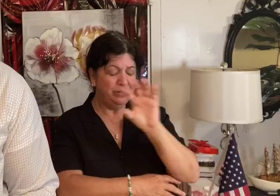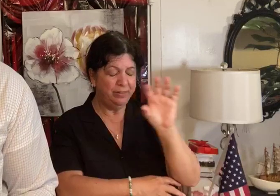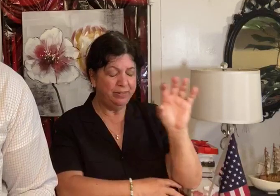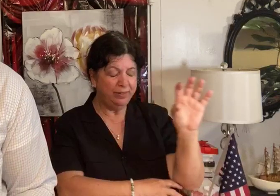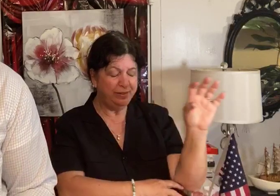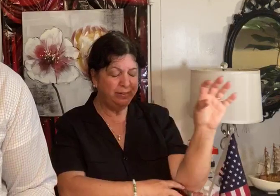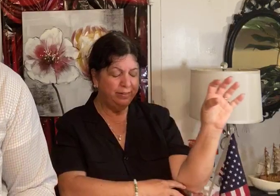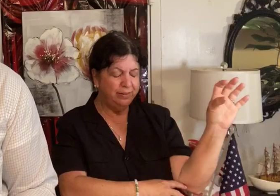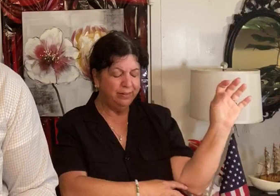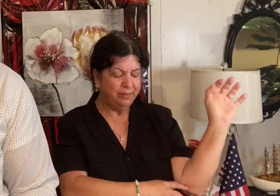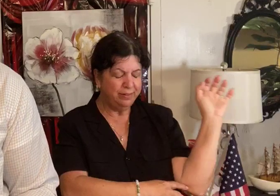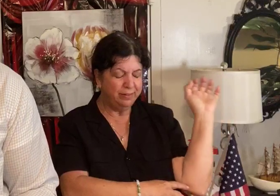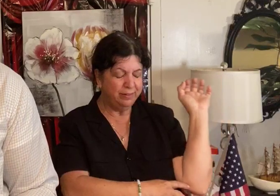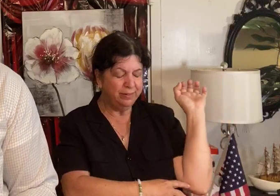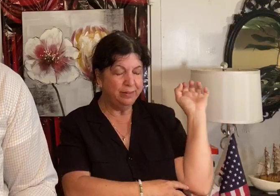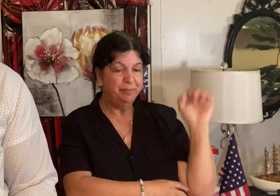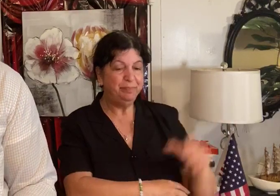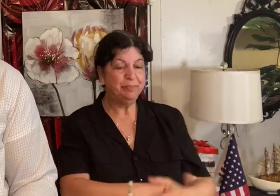Calvary.